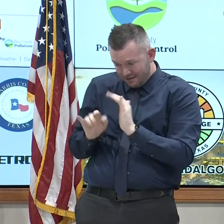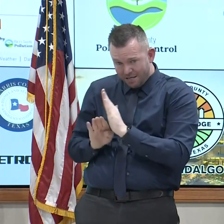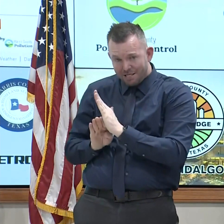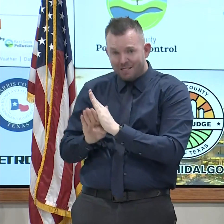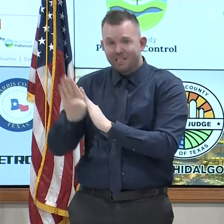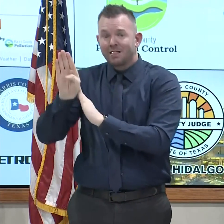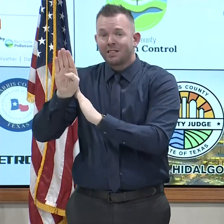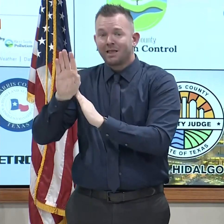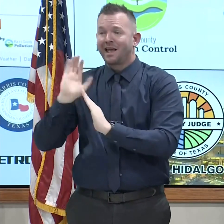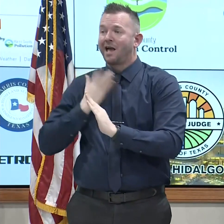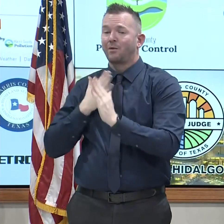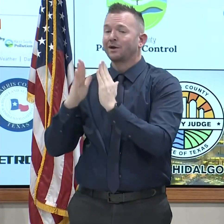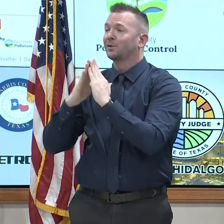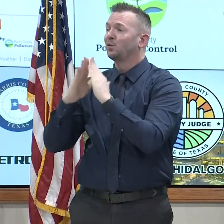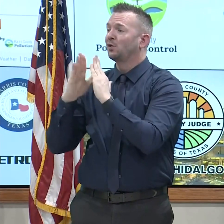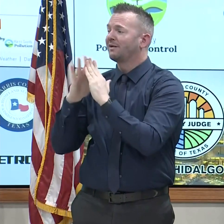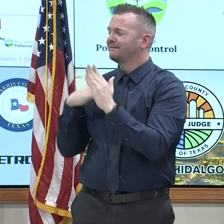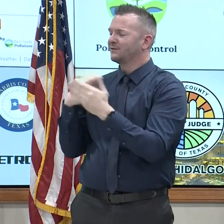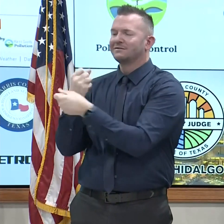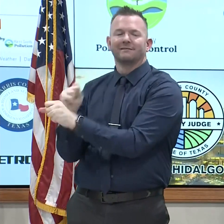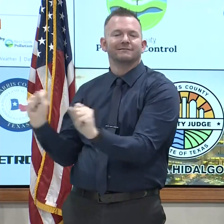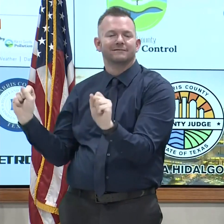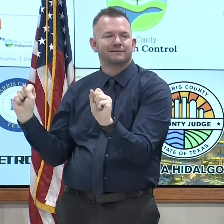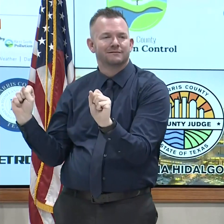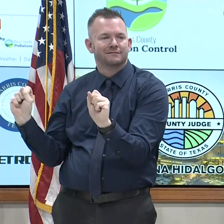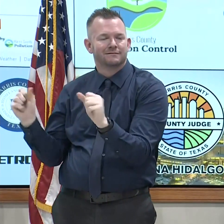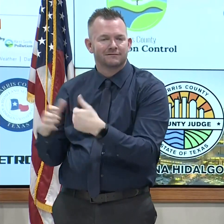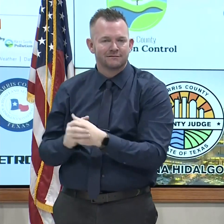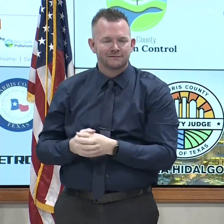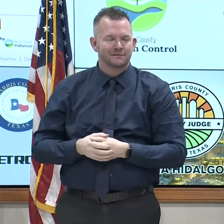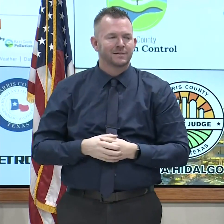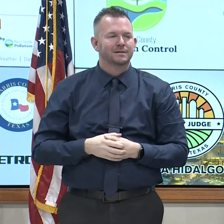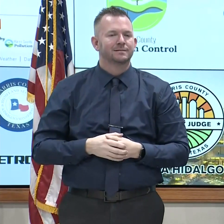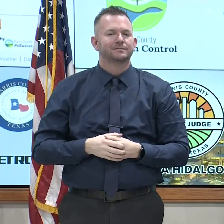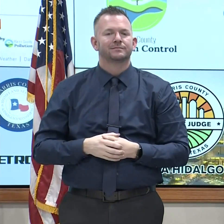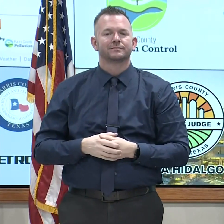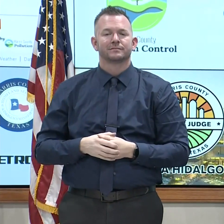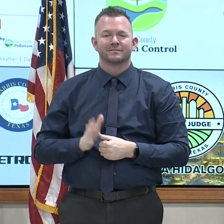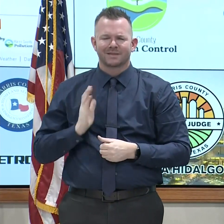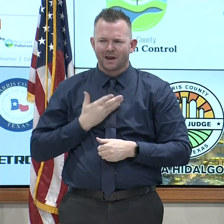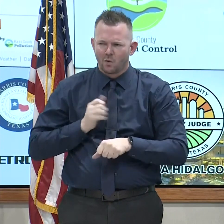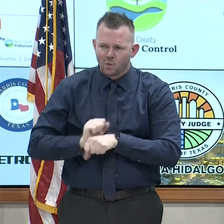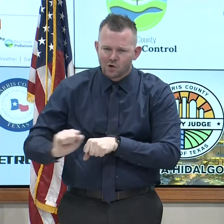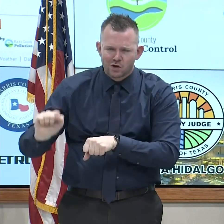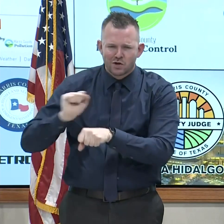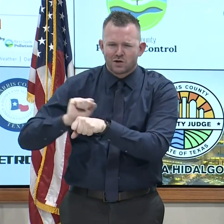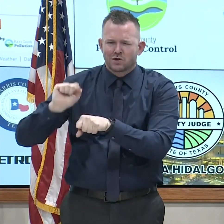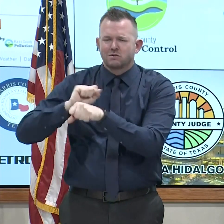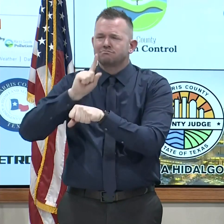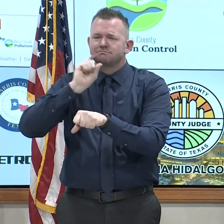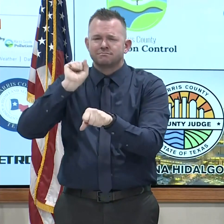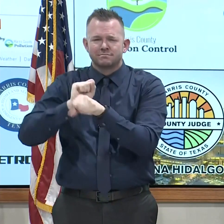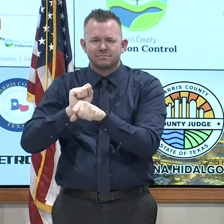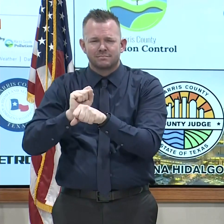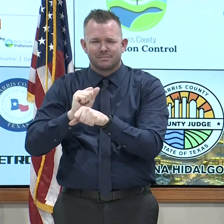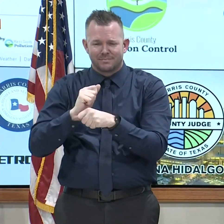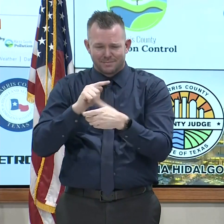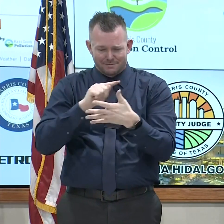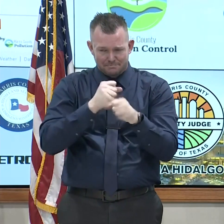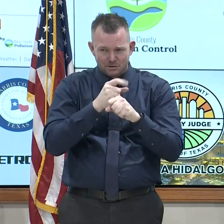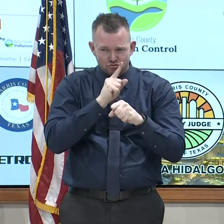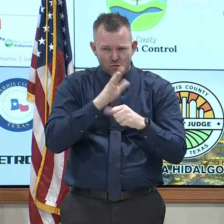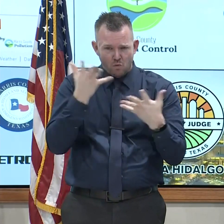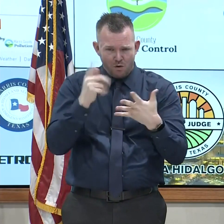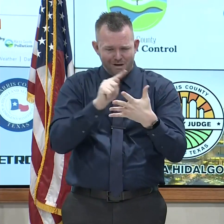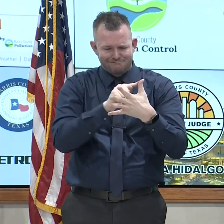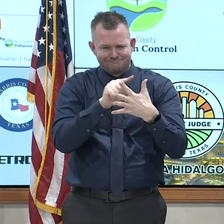Yes, it's our job to make sure that incidents like this don't happen again. But we